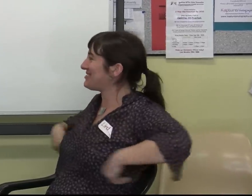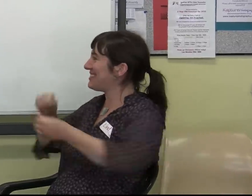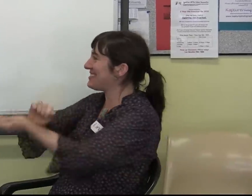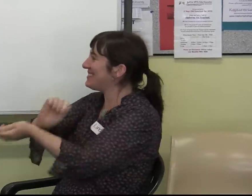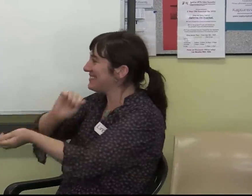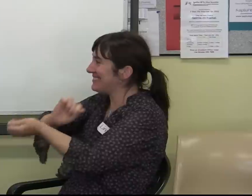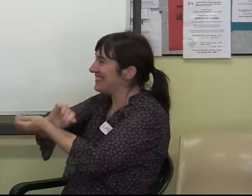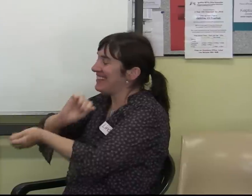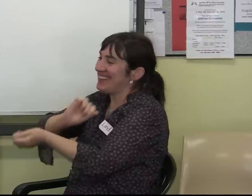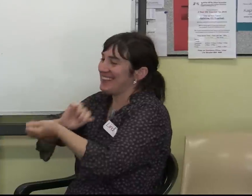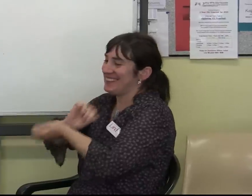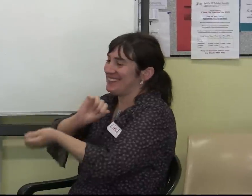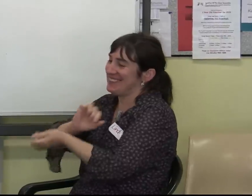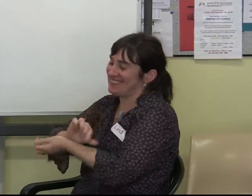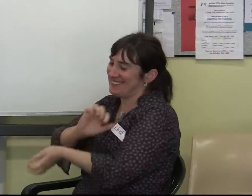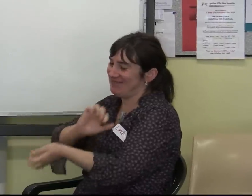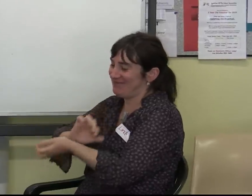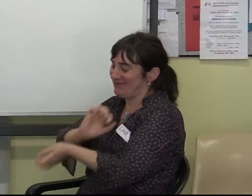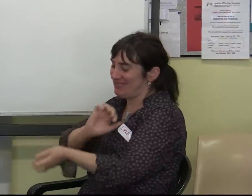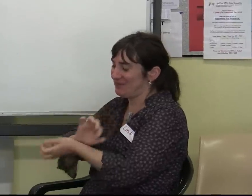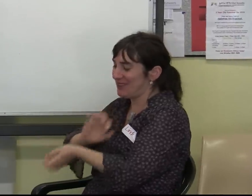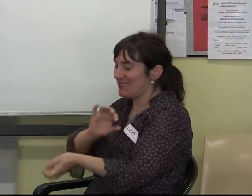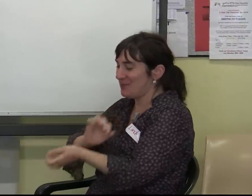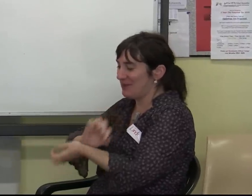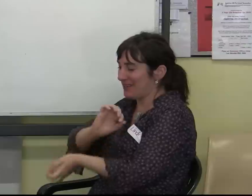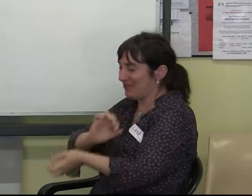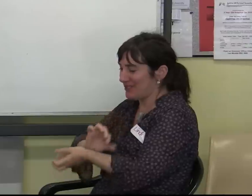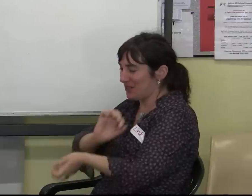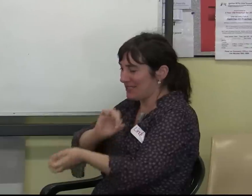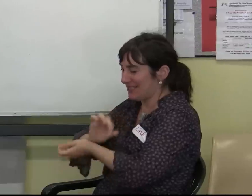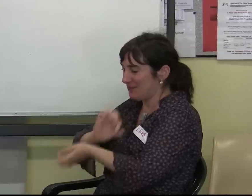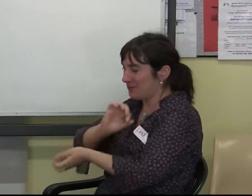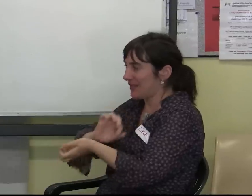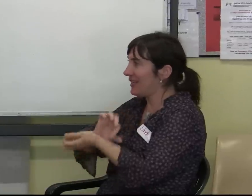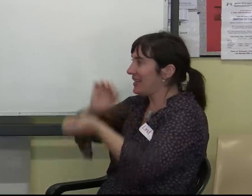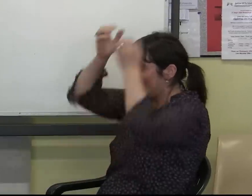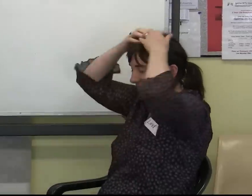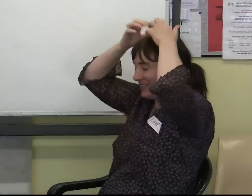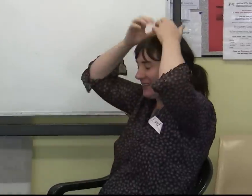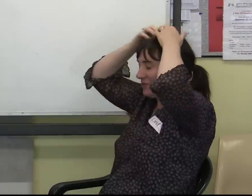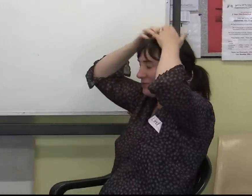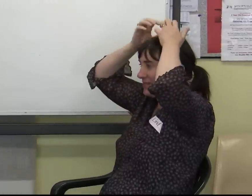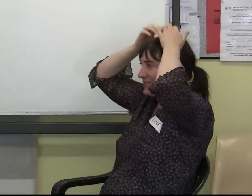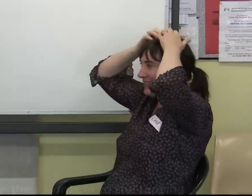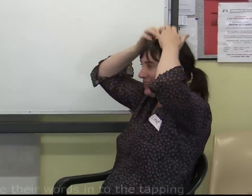Frustration. Thank you. So all this remaining frustration. Sitting in that office. Why is it solved?